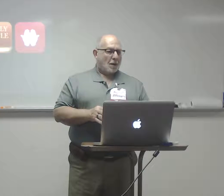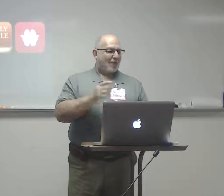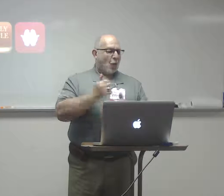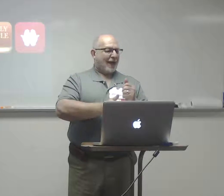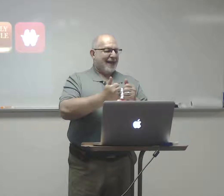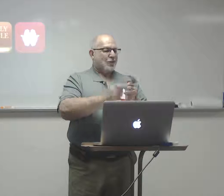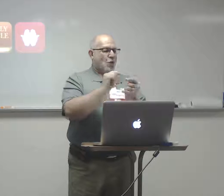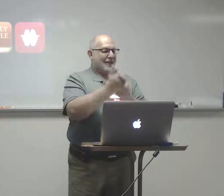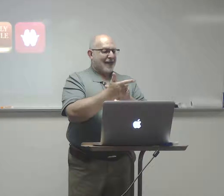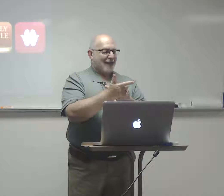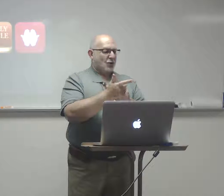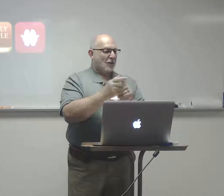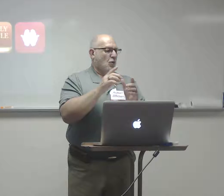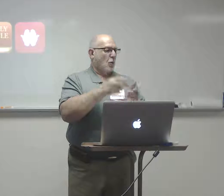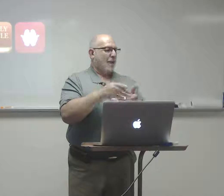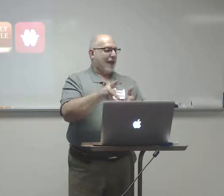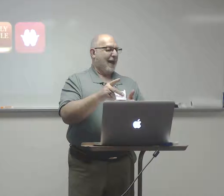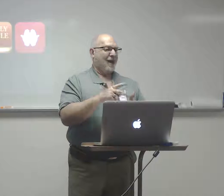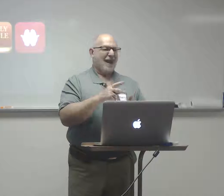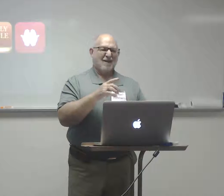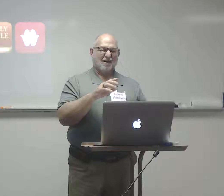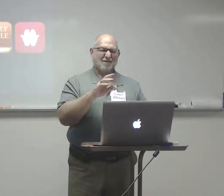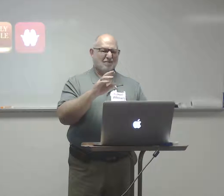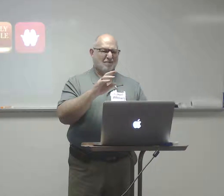For each translation, you pay, I think,